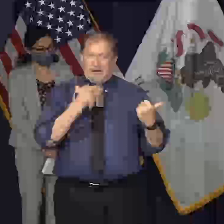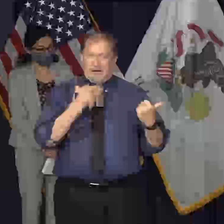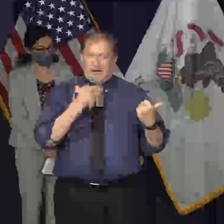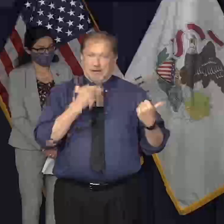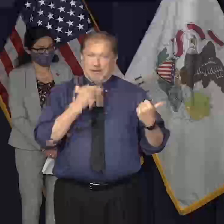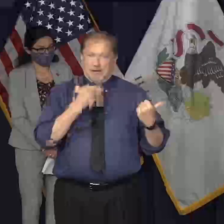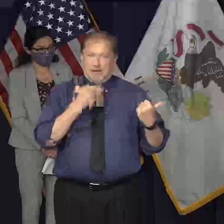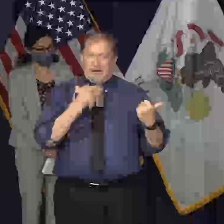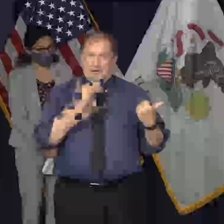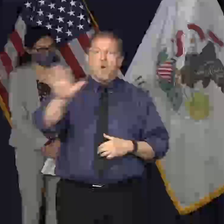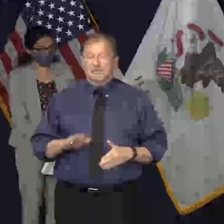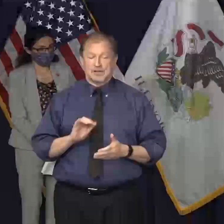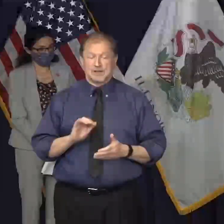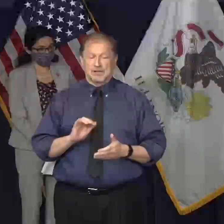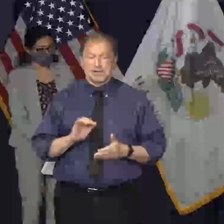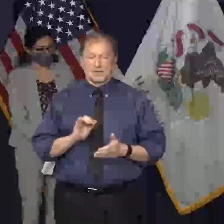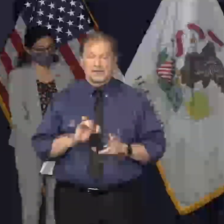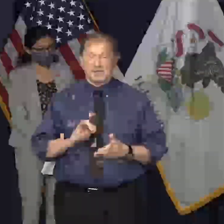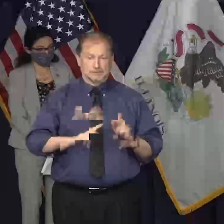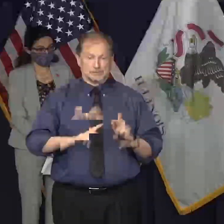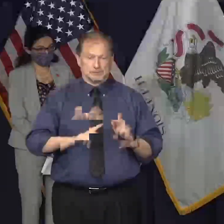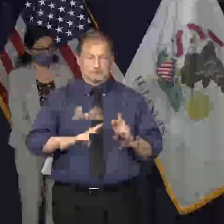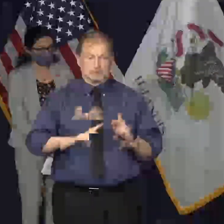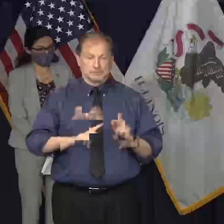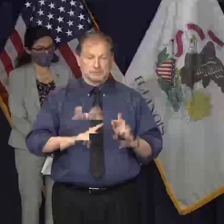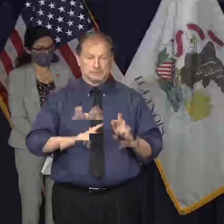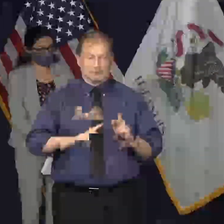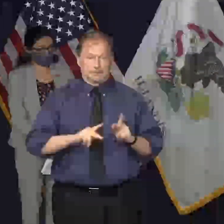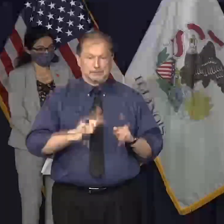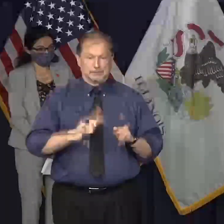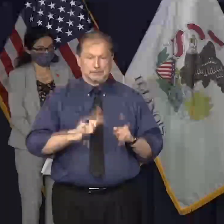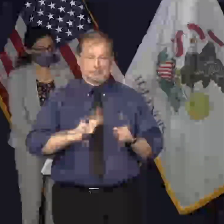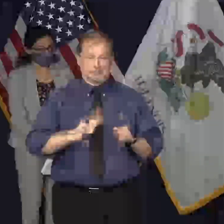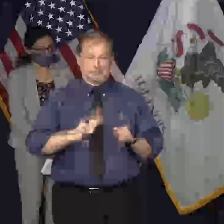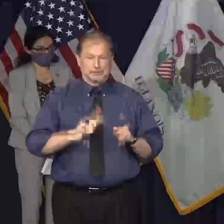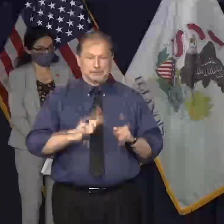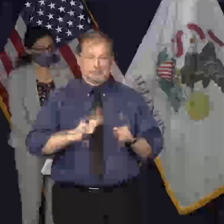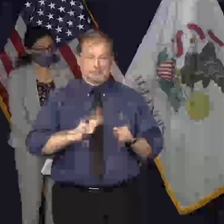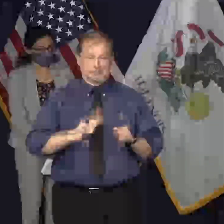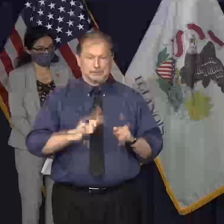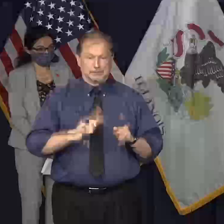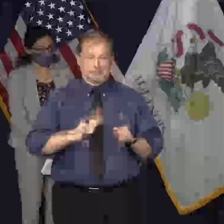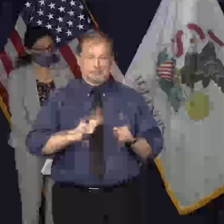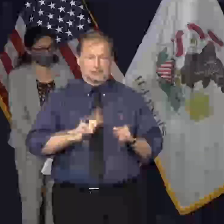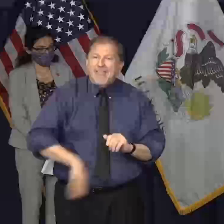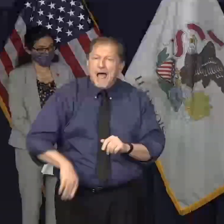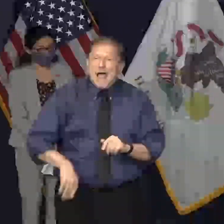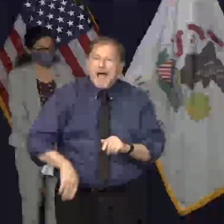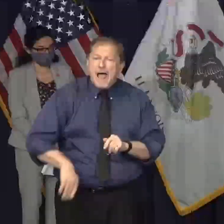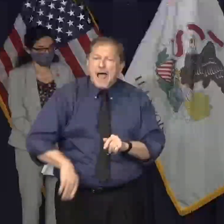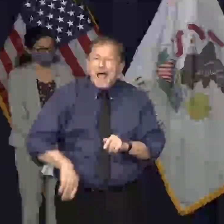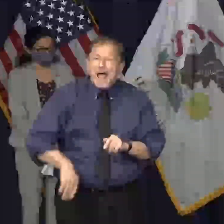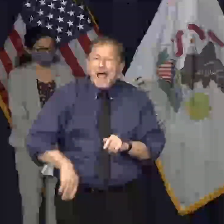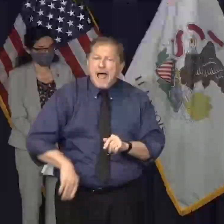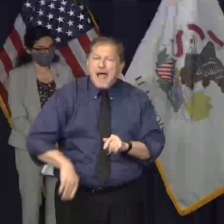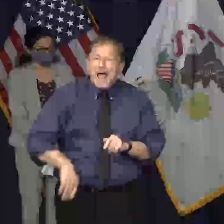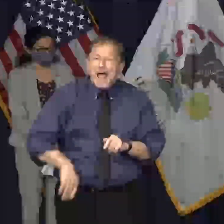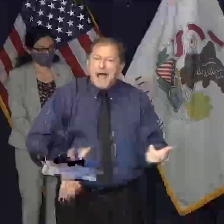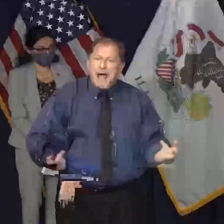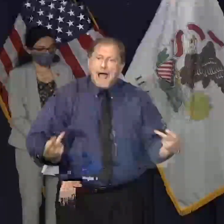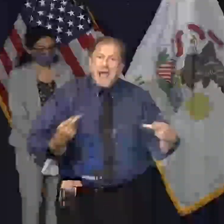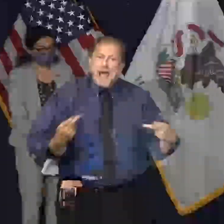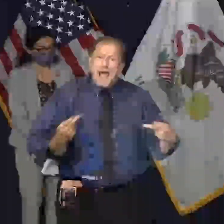Latinx population has become the group with the highest proportion of positive cases in Illinois. And